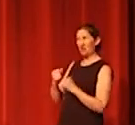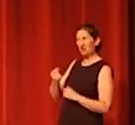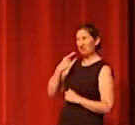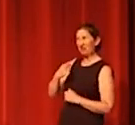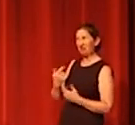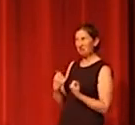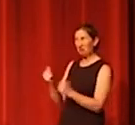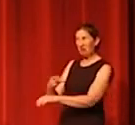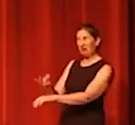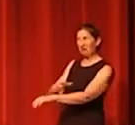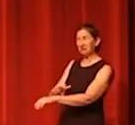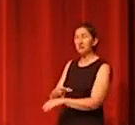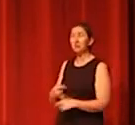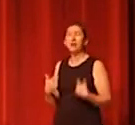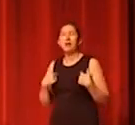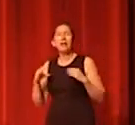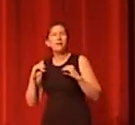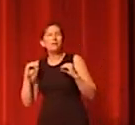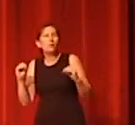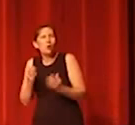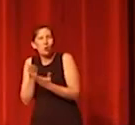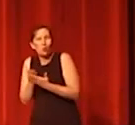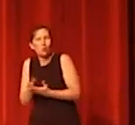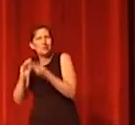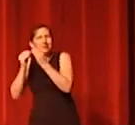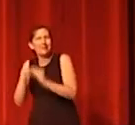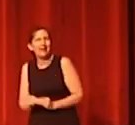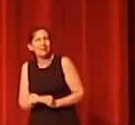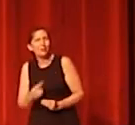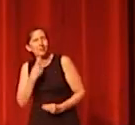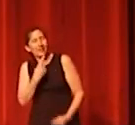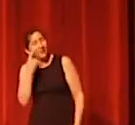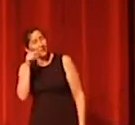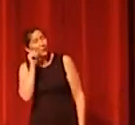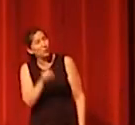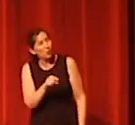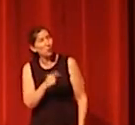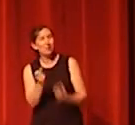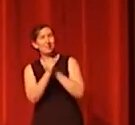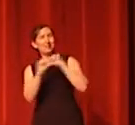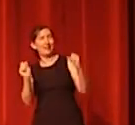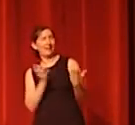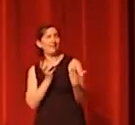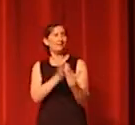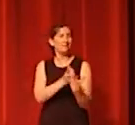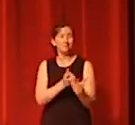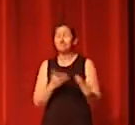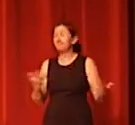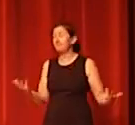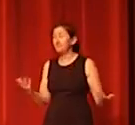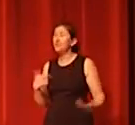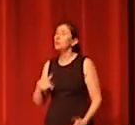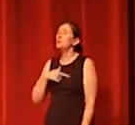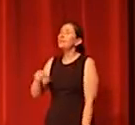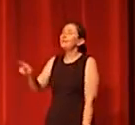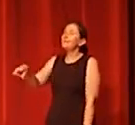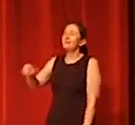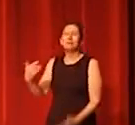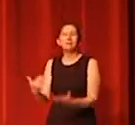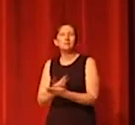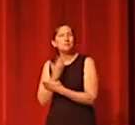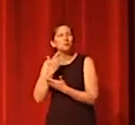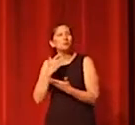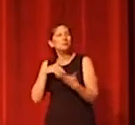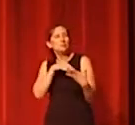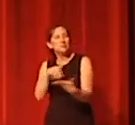him if it's safe for him to use these medicines. We really need good studies that show us information so that we can say to our different